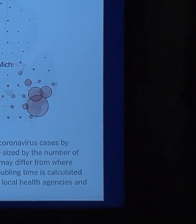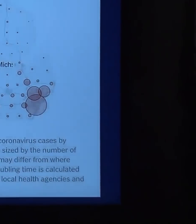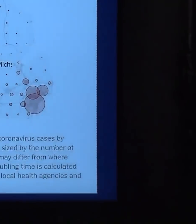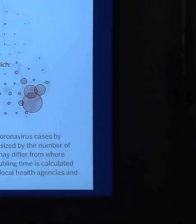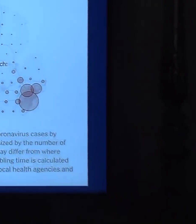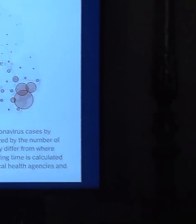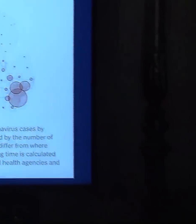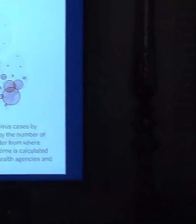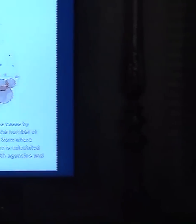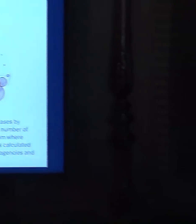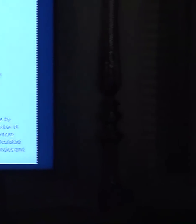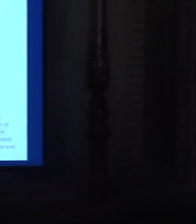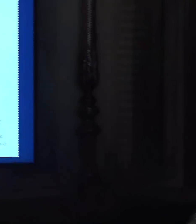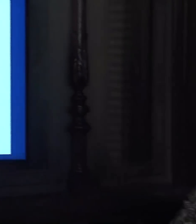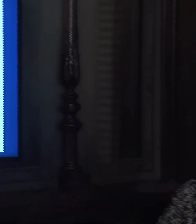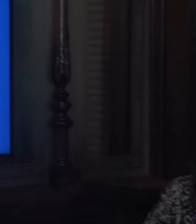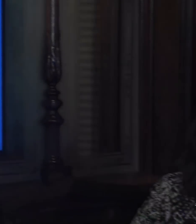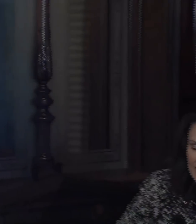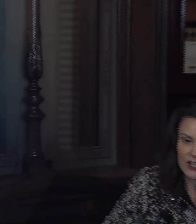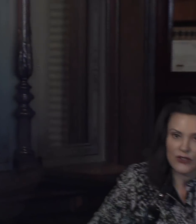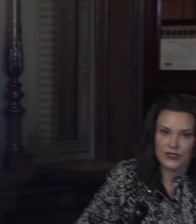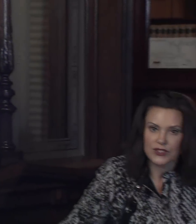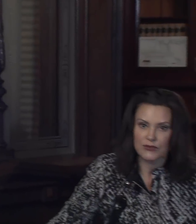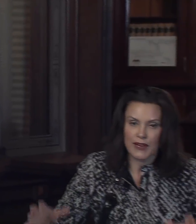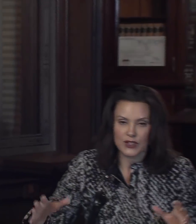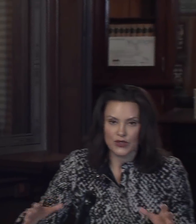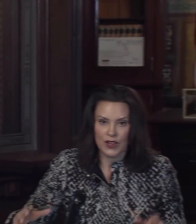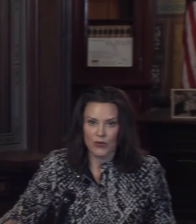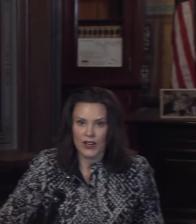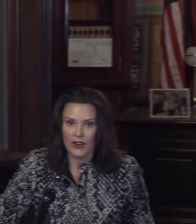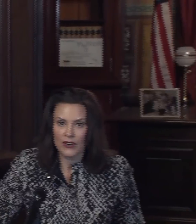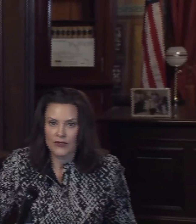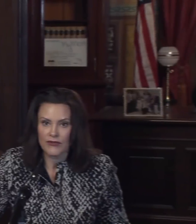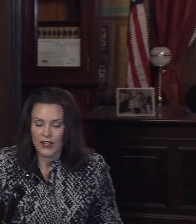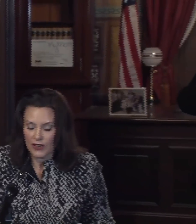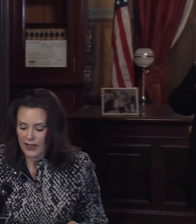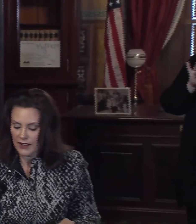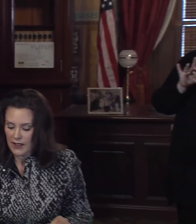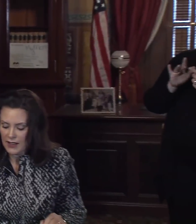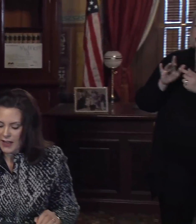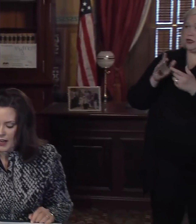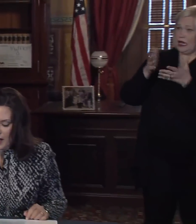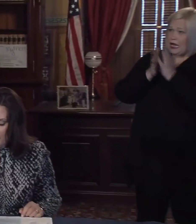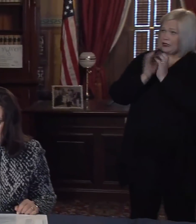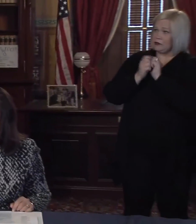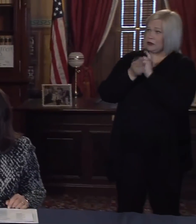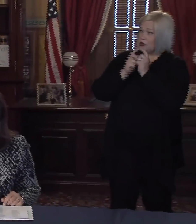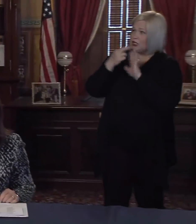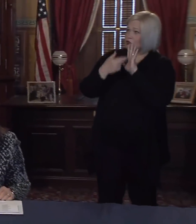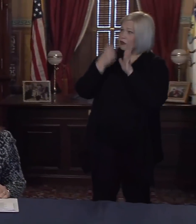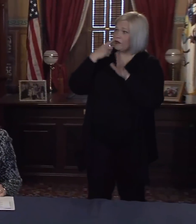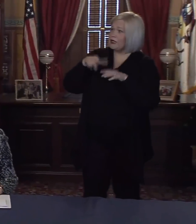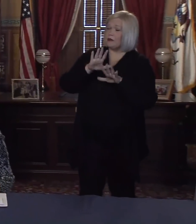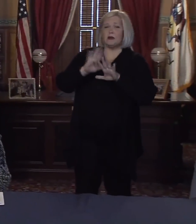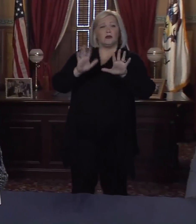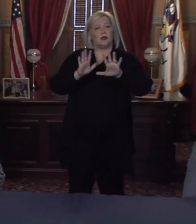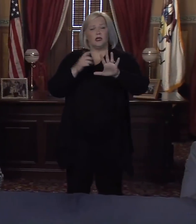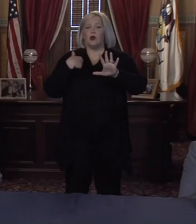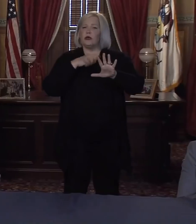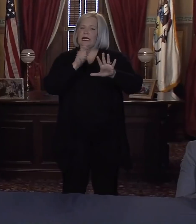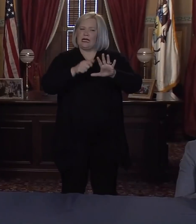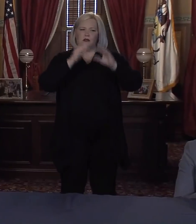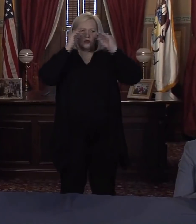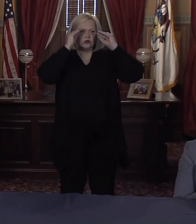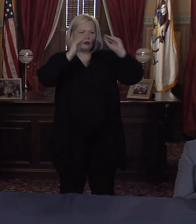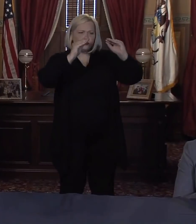who've reached out and asked that we continue to make sure that we are very concerted in our effort to